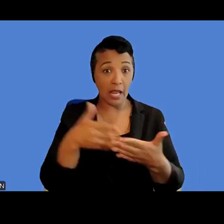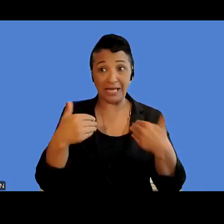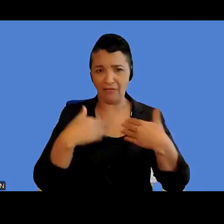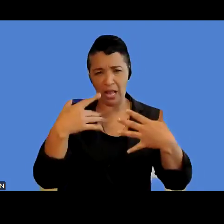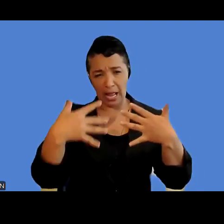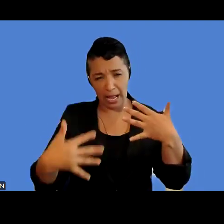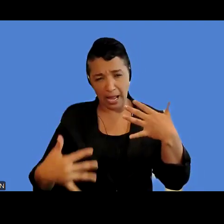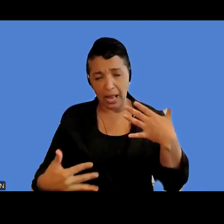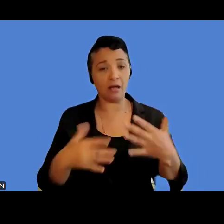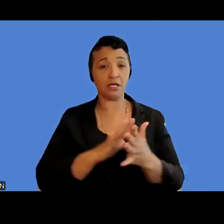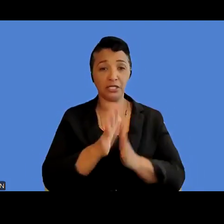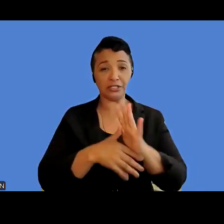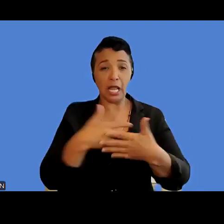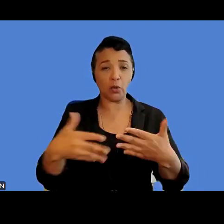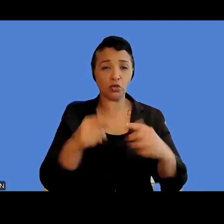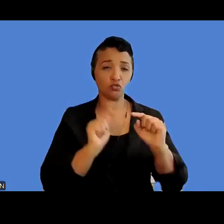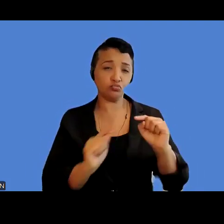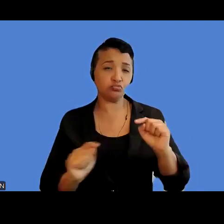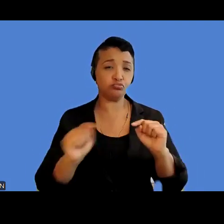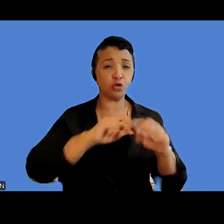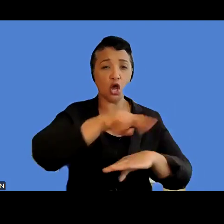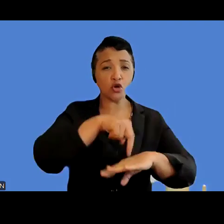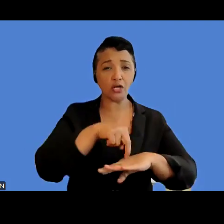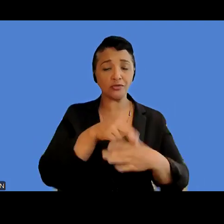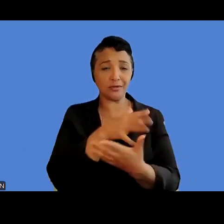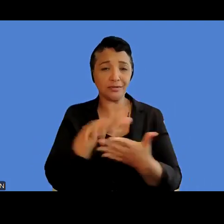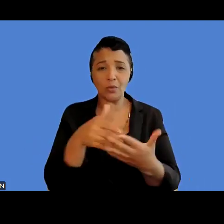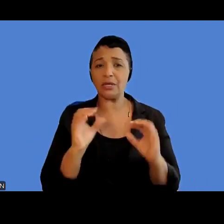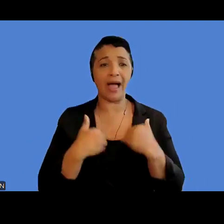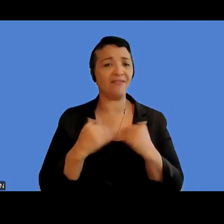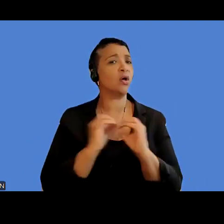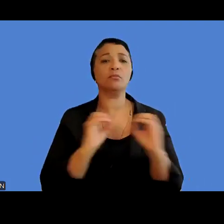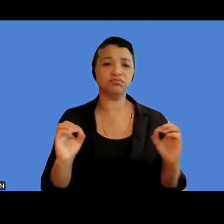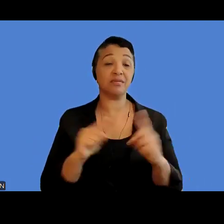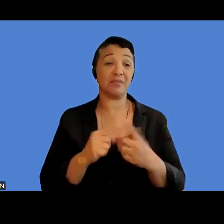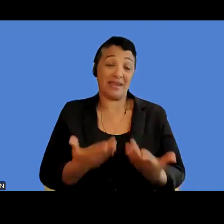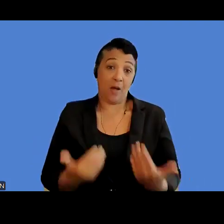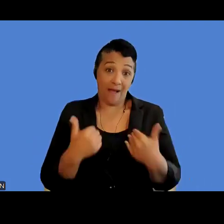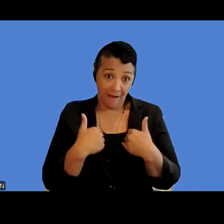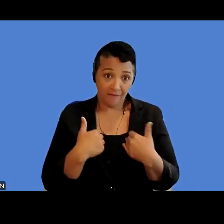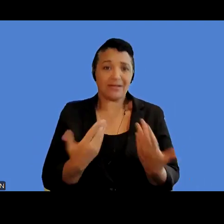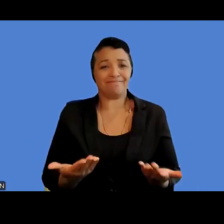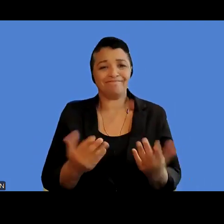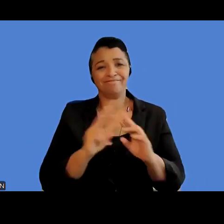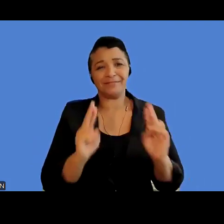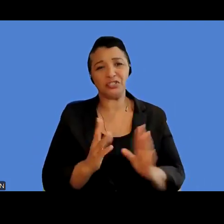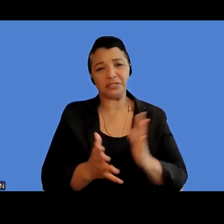sign language, but this is, I mean, what we can do for now. And sorry about that.